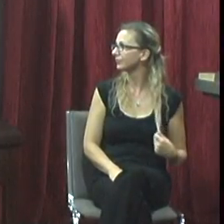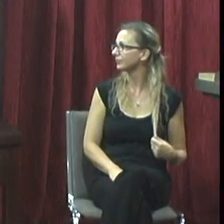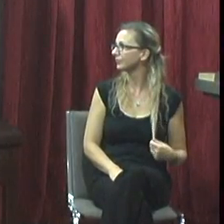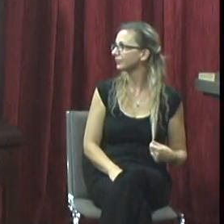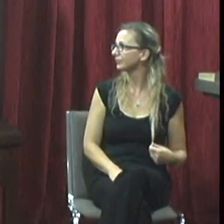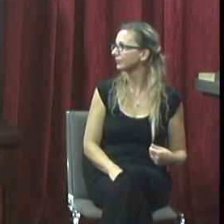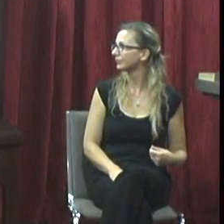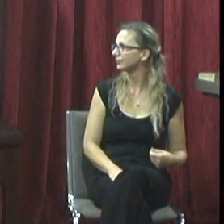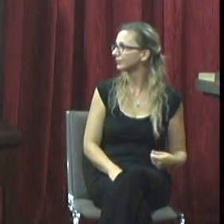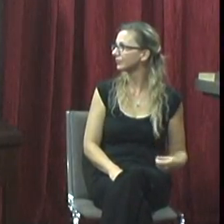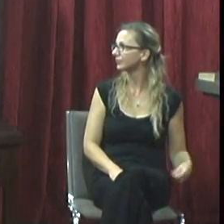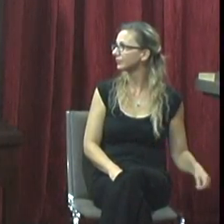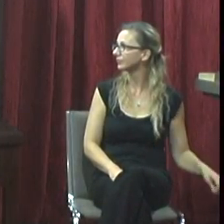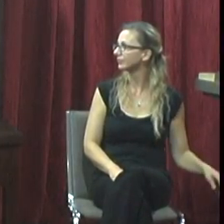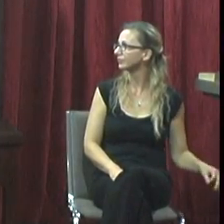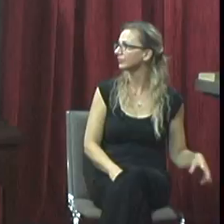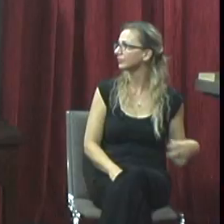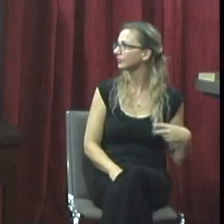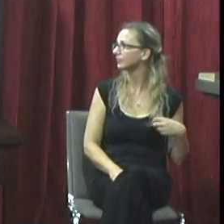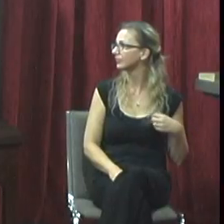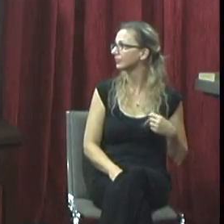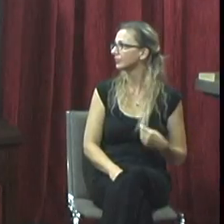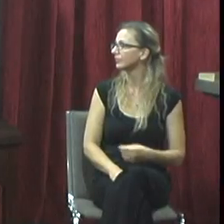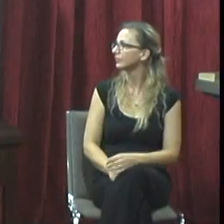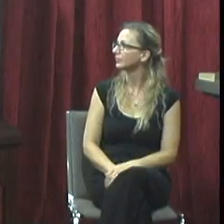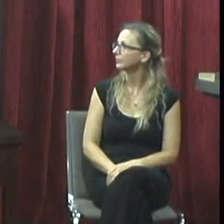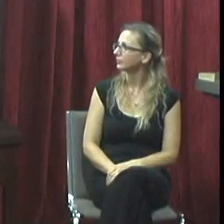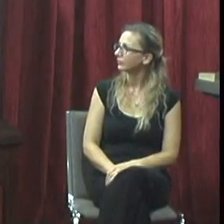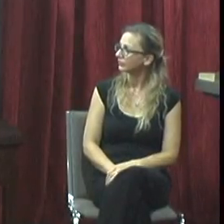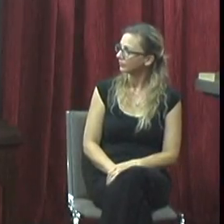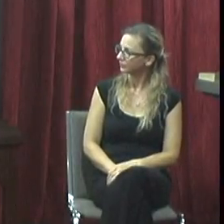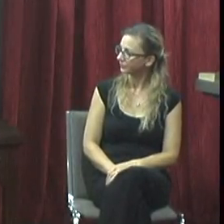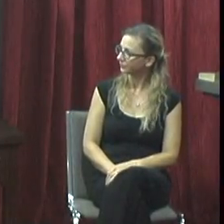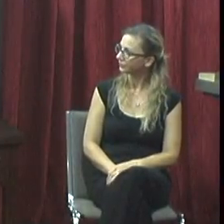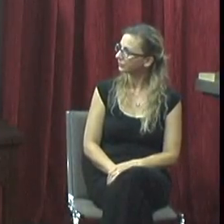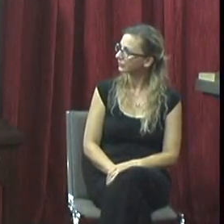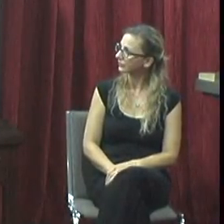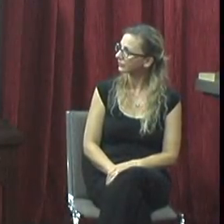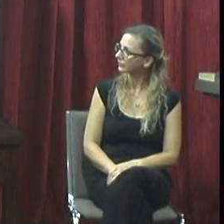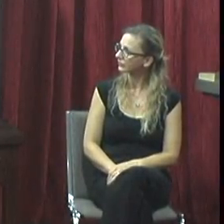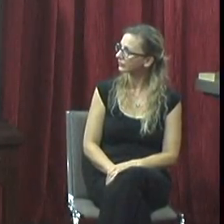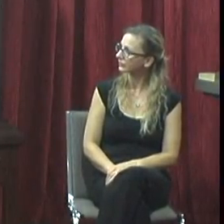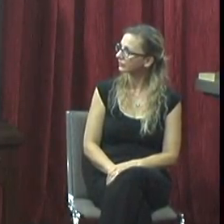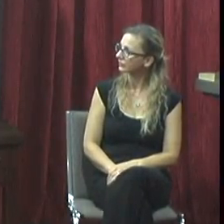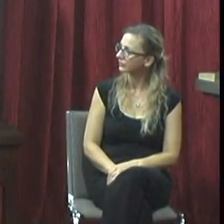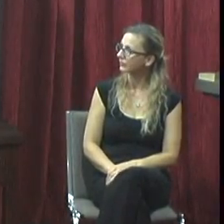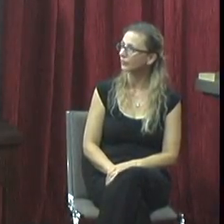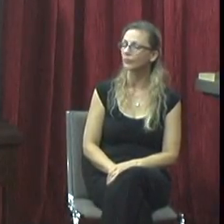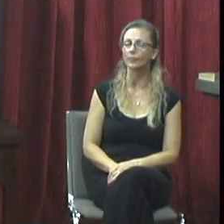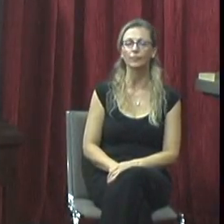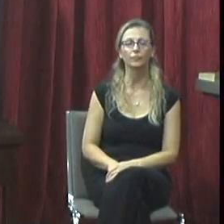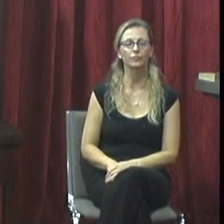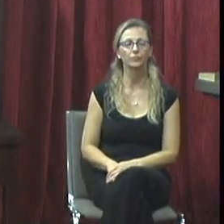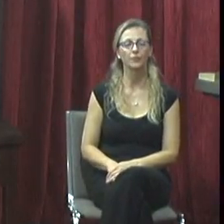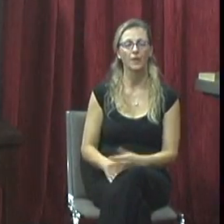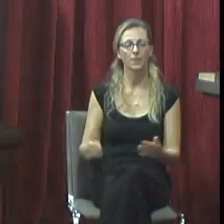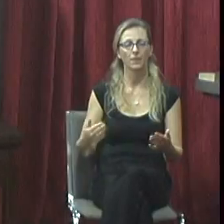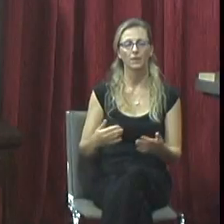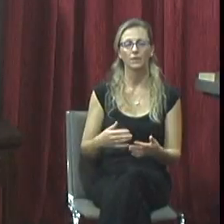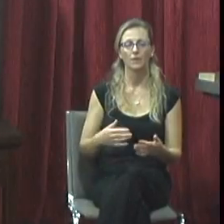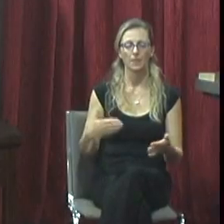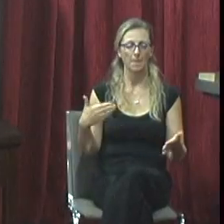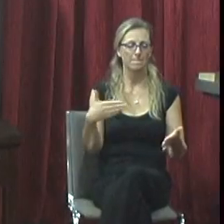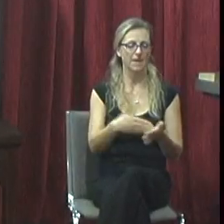referred to here is in Joshua 6, which we just read last week, but I'll go over it. And it's given just after the Lord